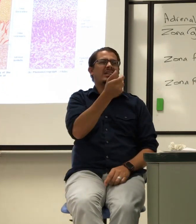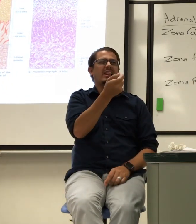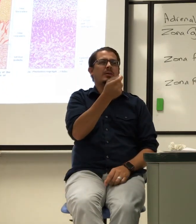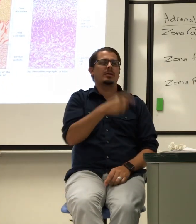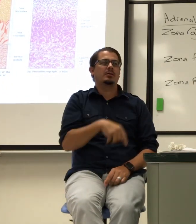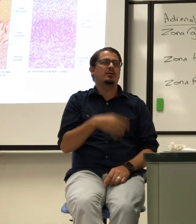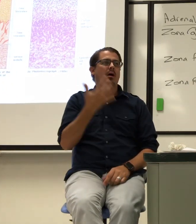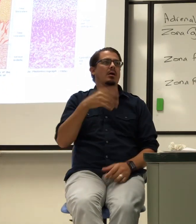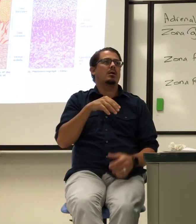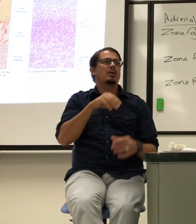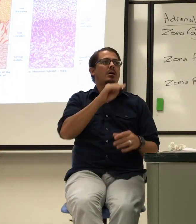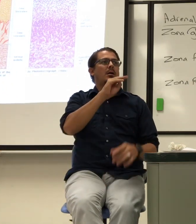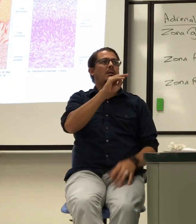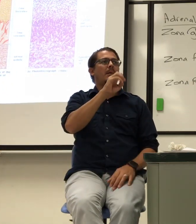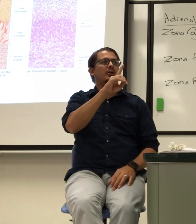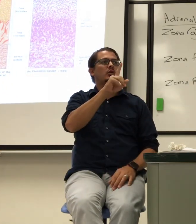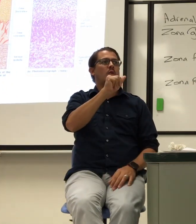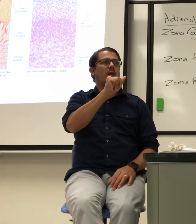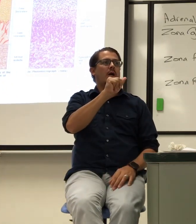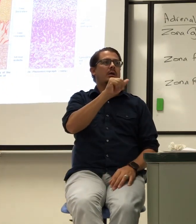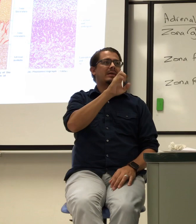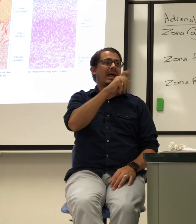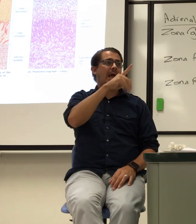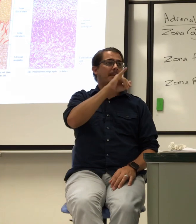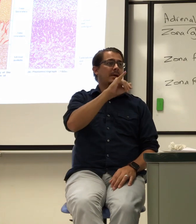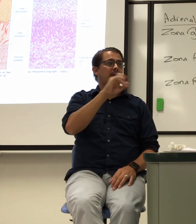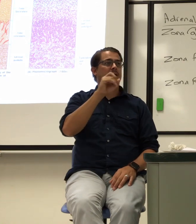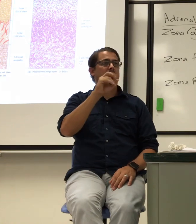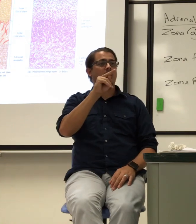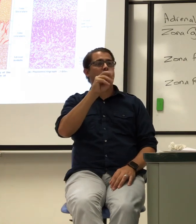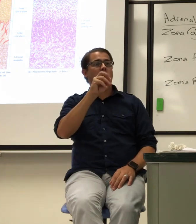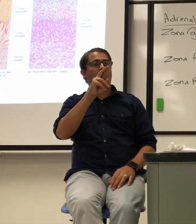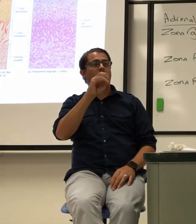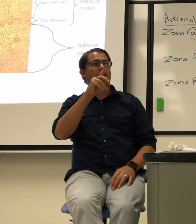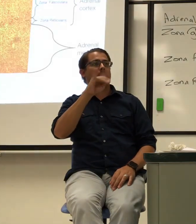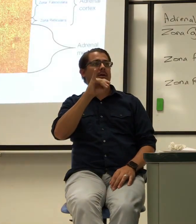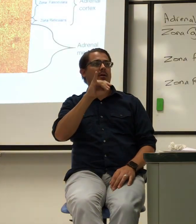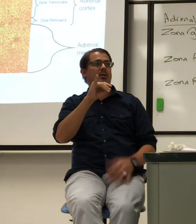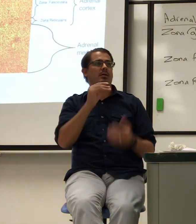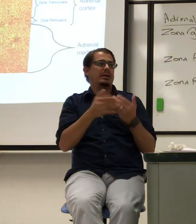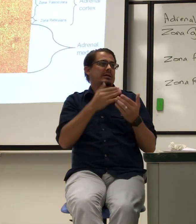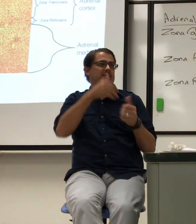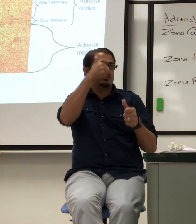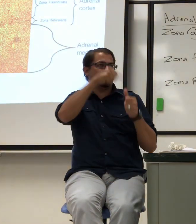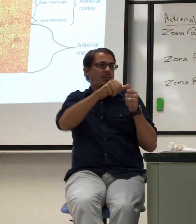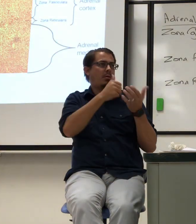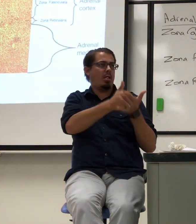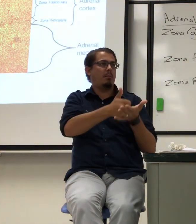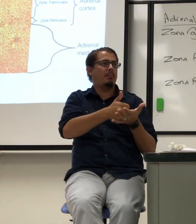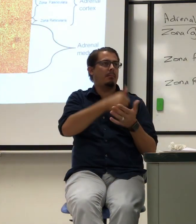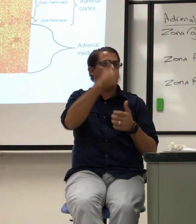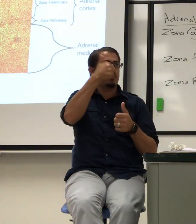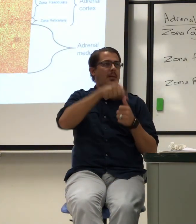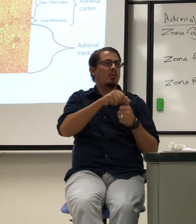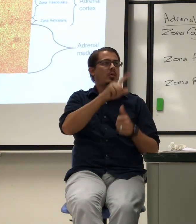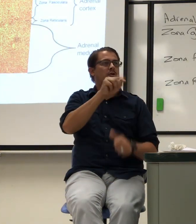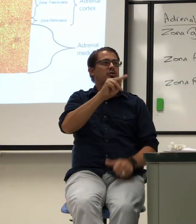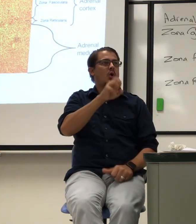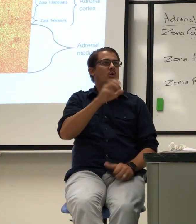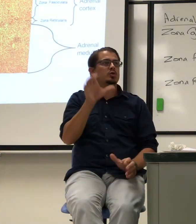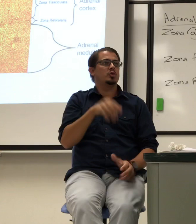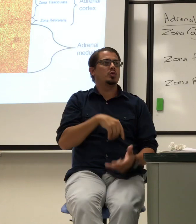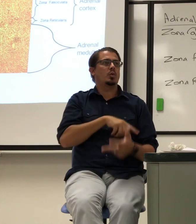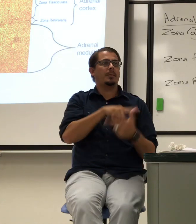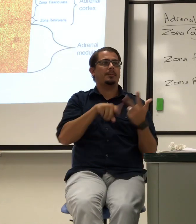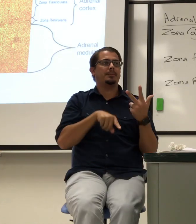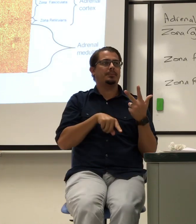adrenal medulla secretes, epi, norepi, that's it. There's an easy memory jogger to help you remember what the zones do, what their